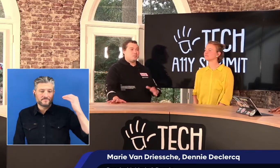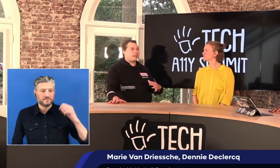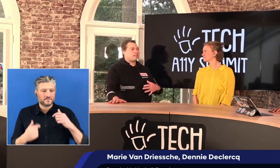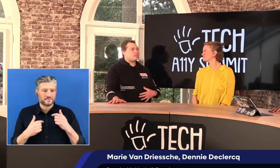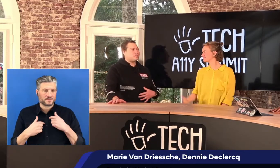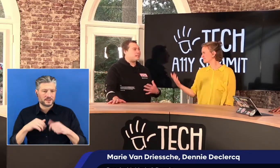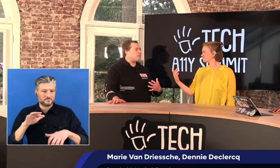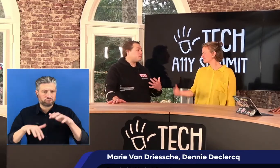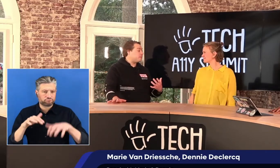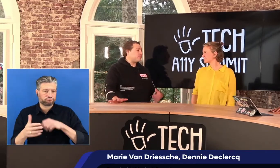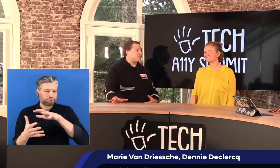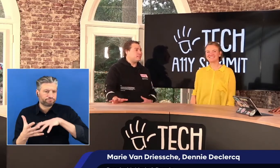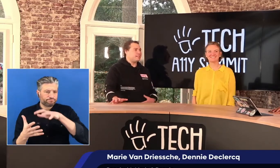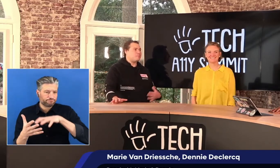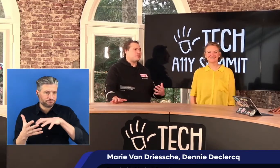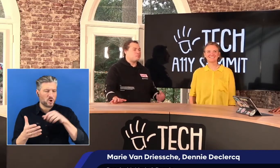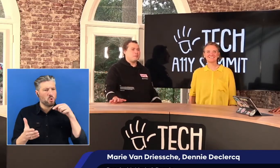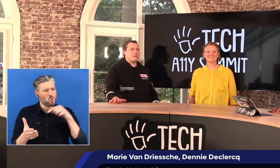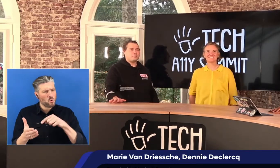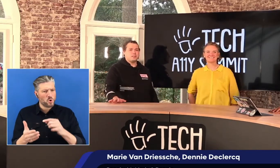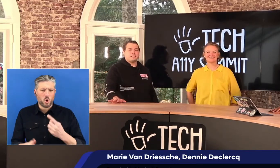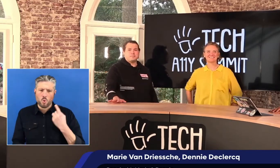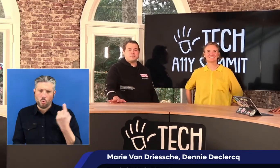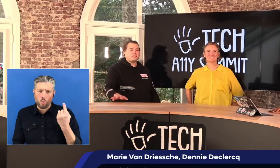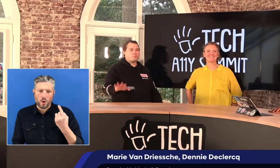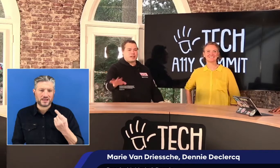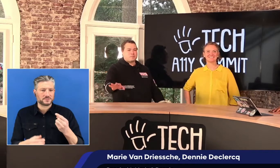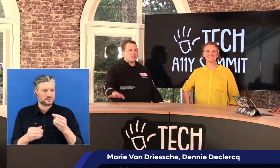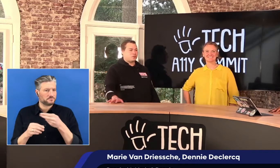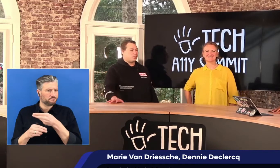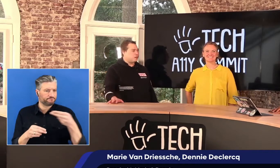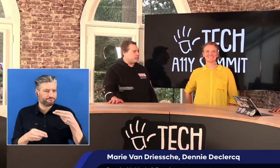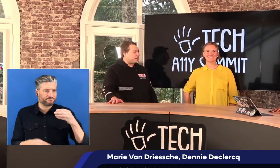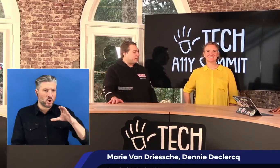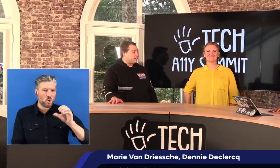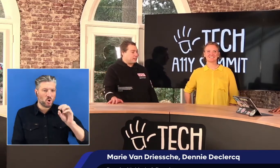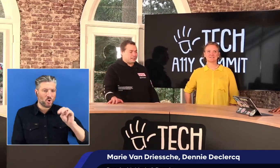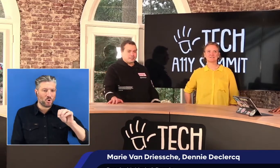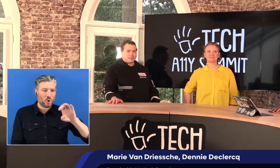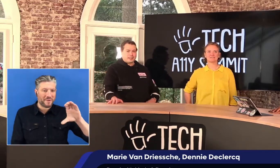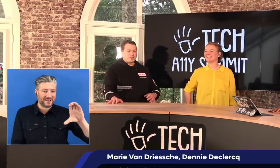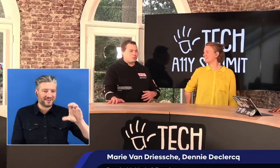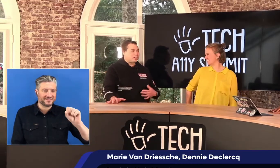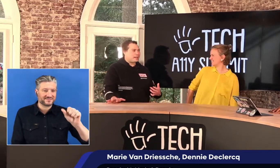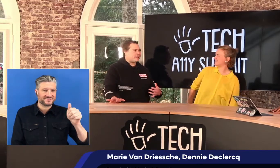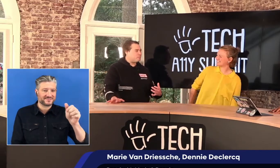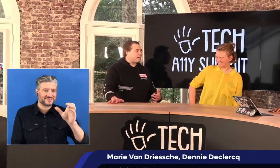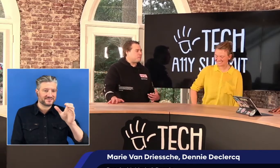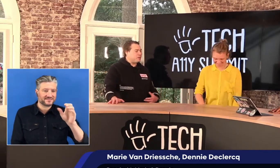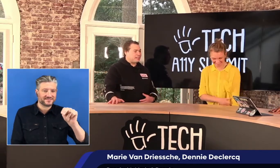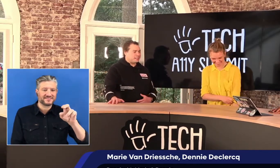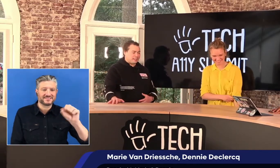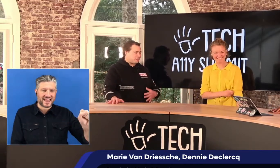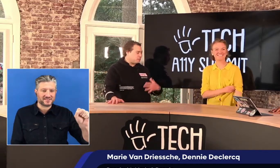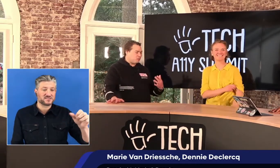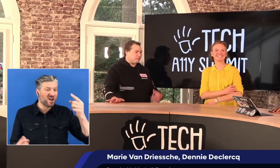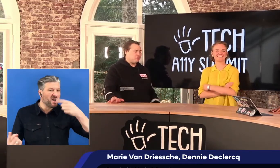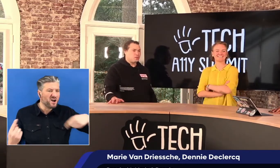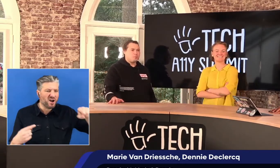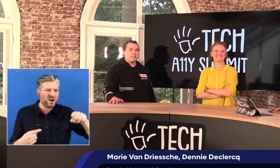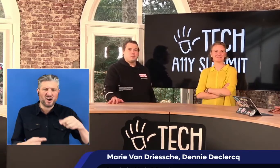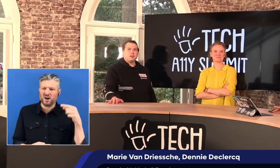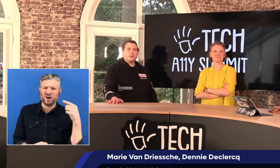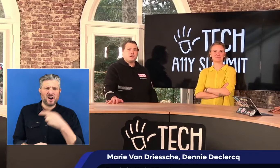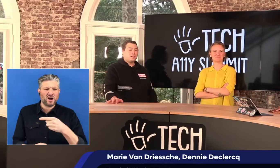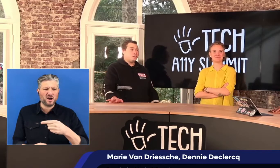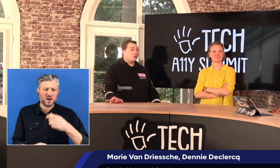then I was really a teenager. I made some hobby website, and everyone was blaming it so ugly. And then I even more getting more and more in the tech, not only for a